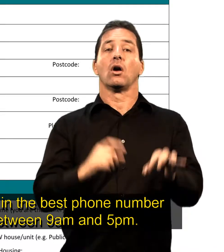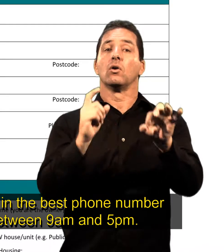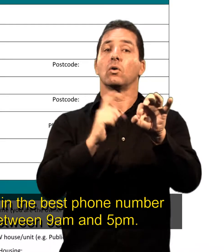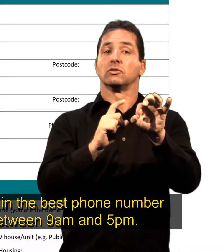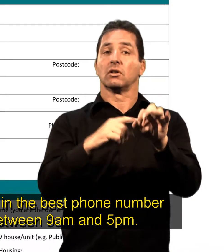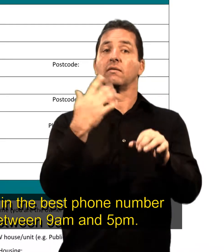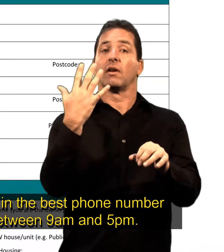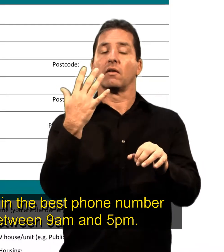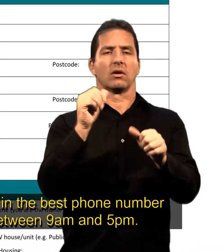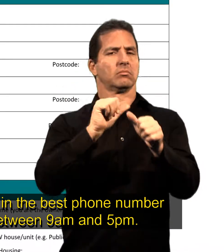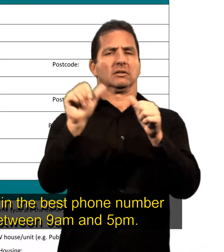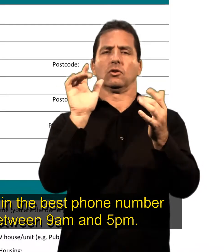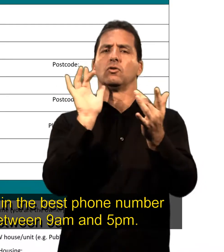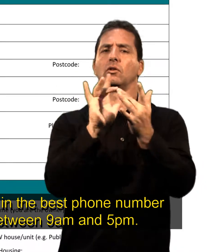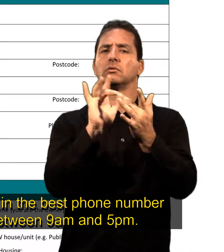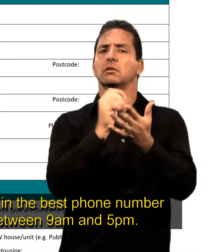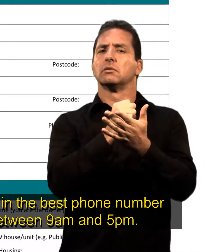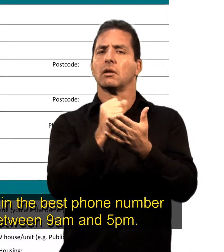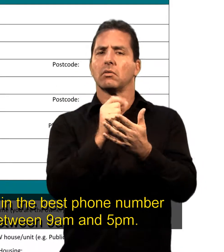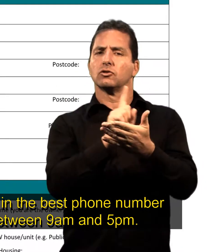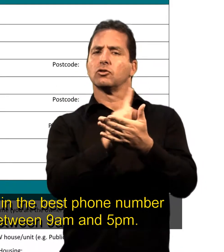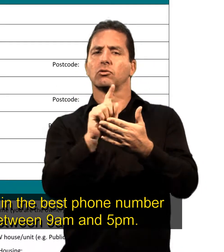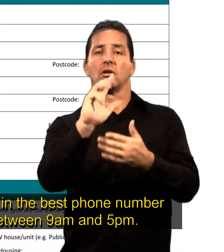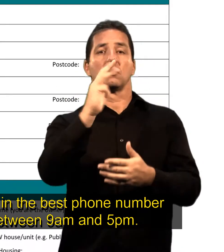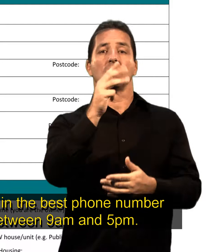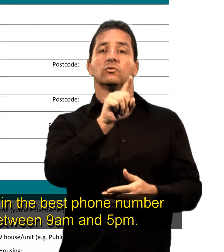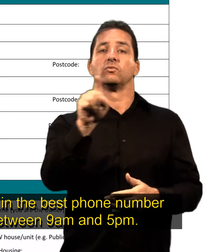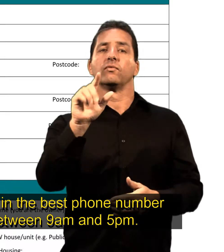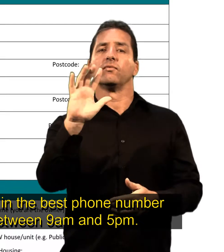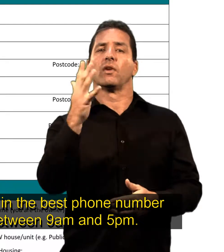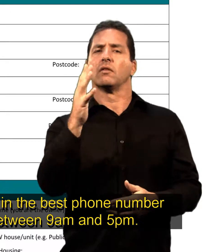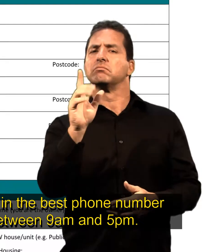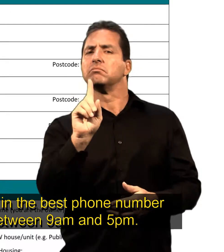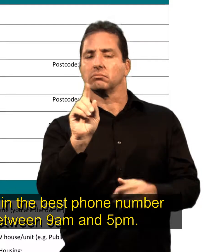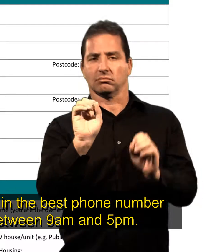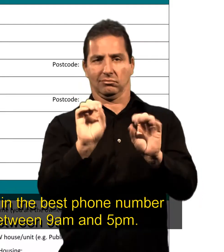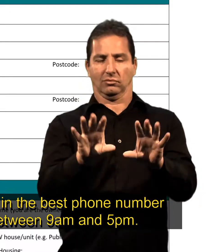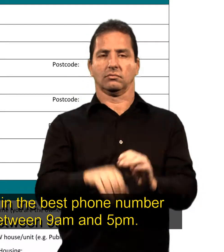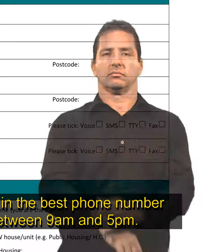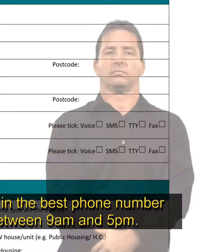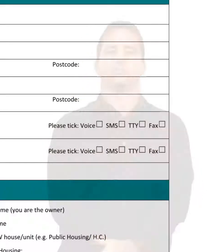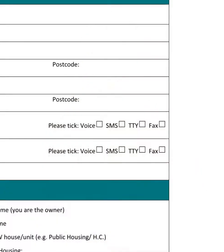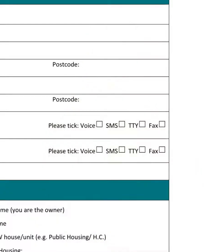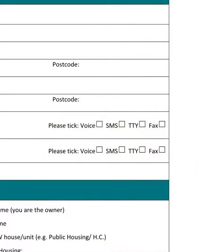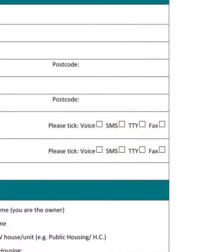Question 5. Please fill in the best phone number to contact you between 9 a.m. and 5 p.m.